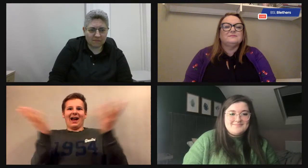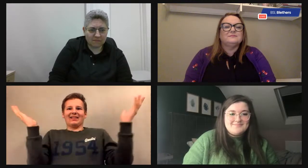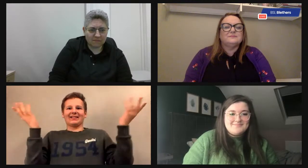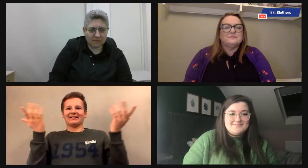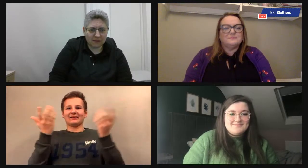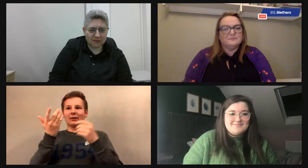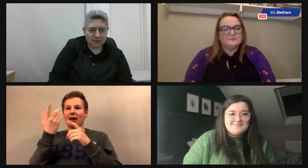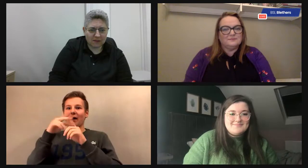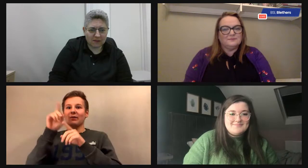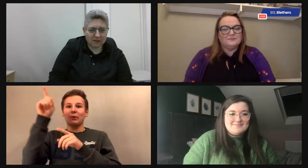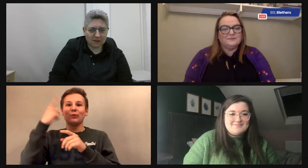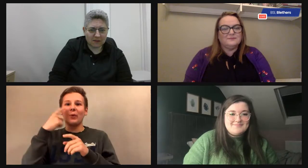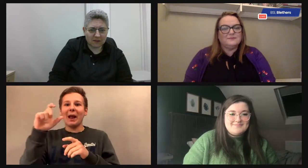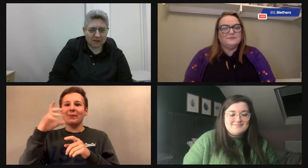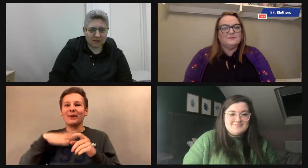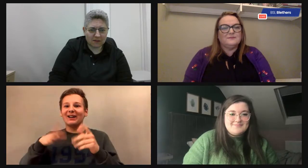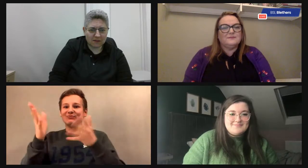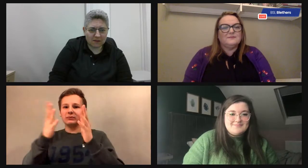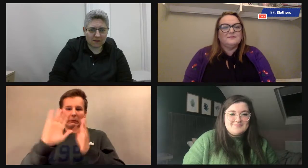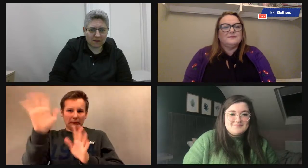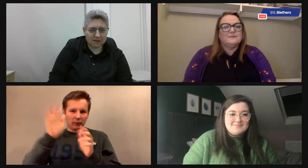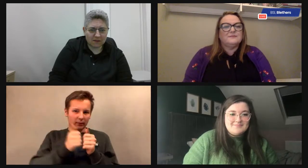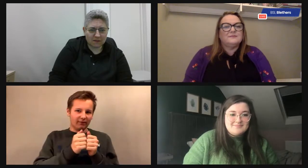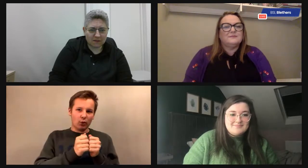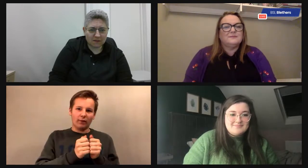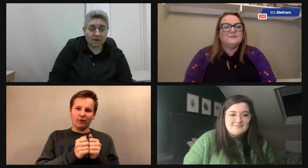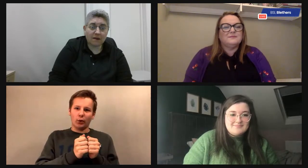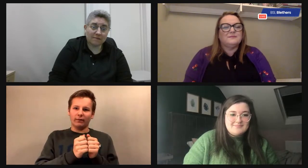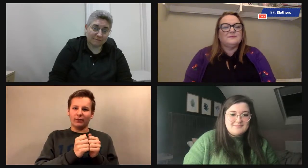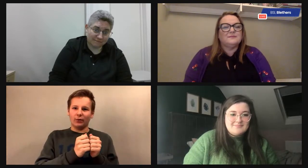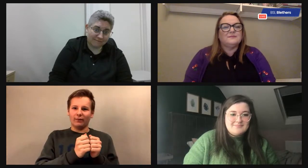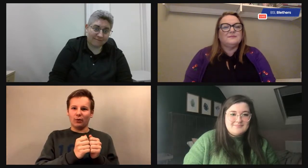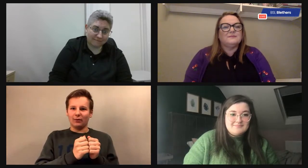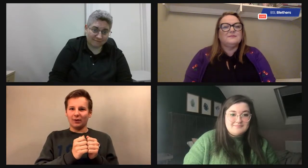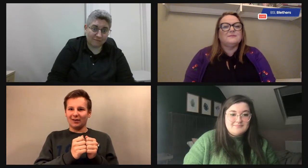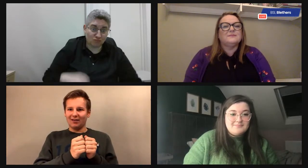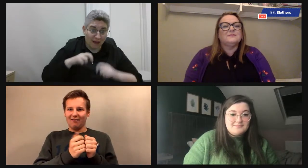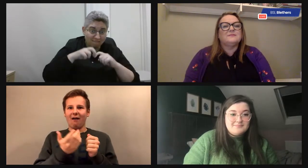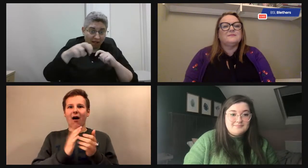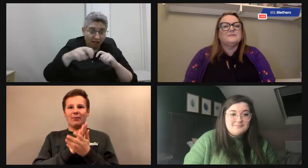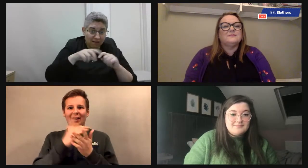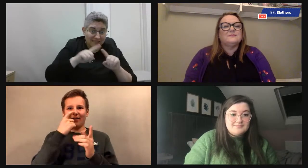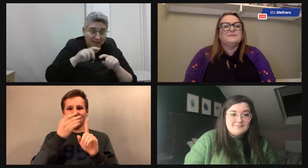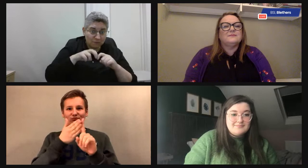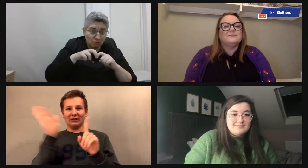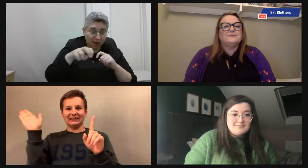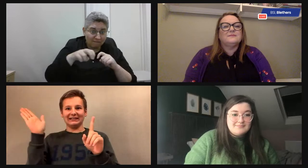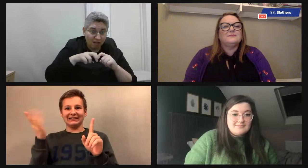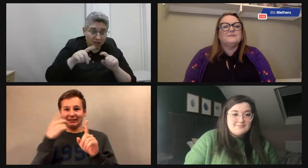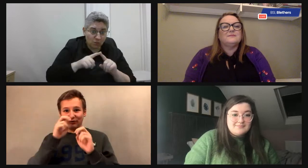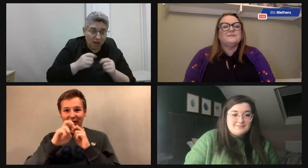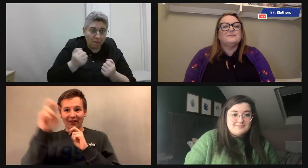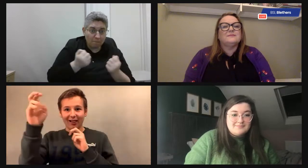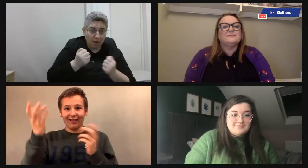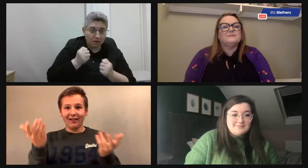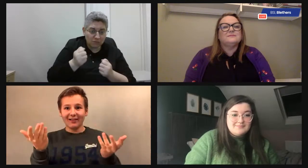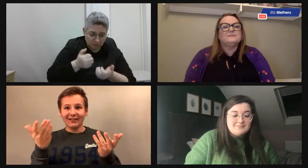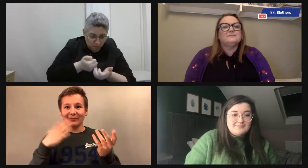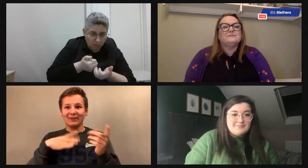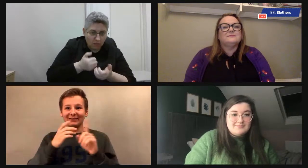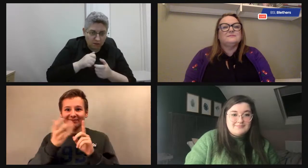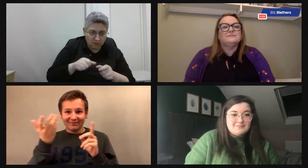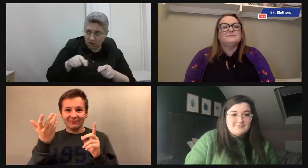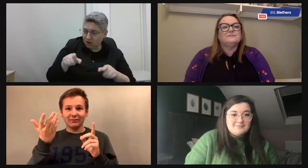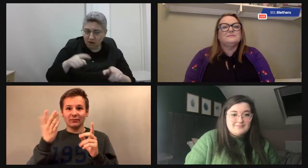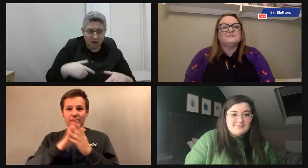happening just all the time and anywhere. You know, you go to the youth club and you say, "Come on, have a chat." And no, no, no, I'm on my phone. I'm on a